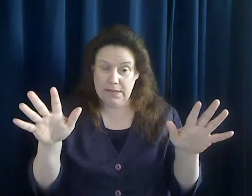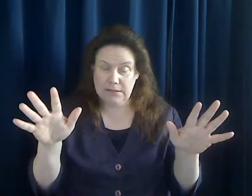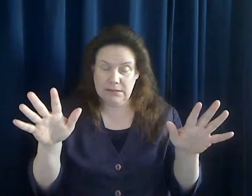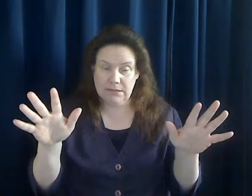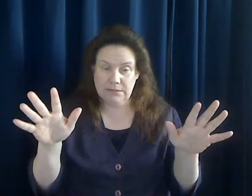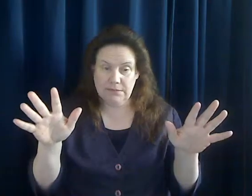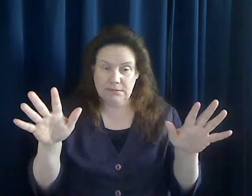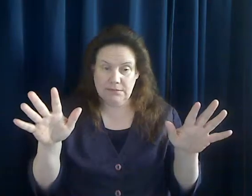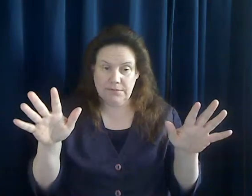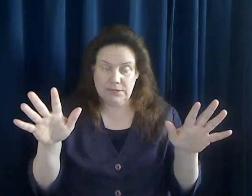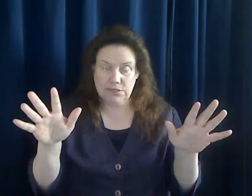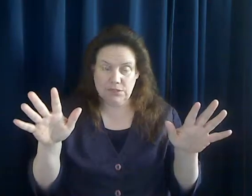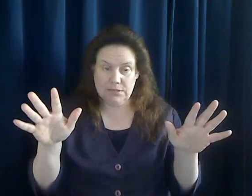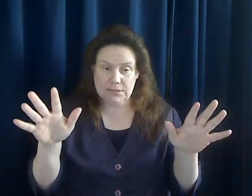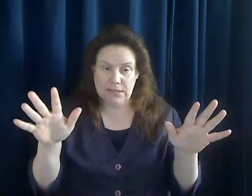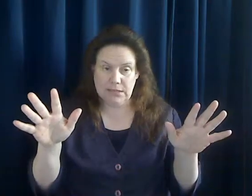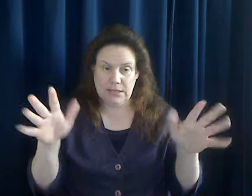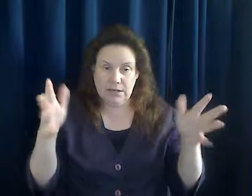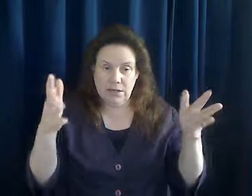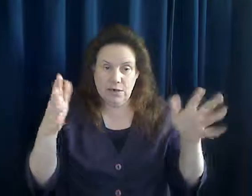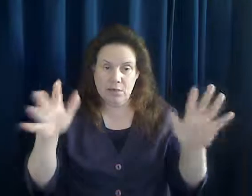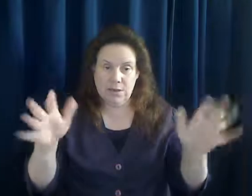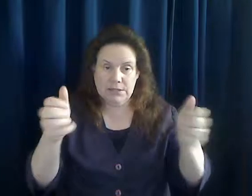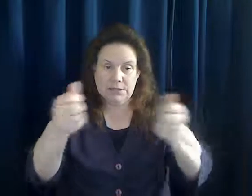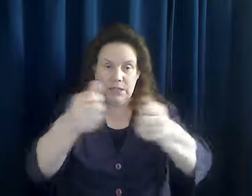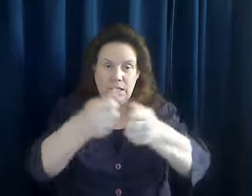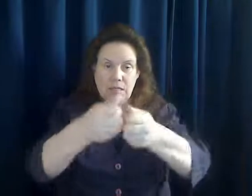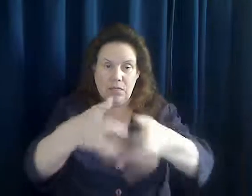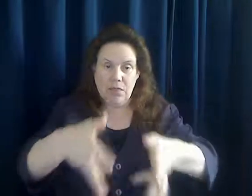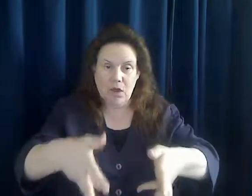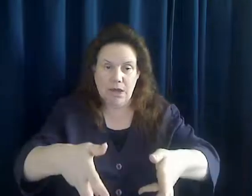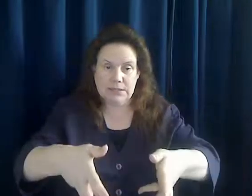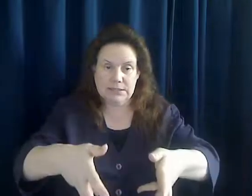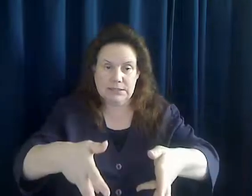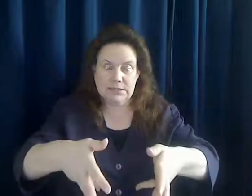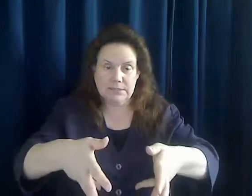that finish sign again, was lost.